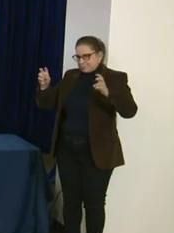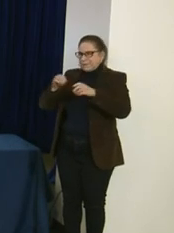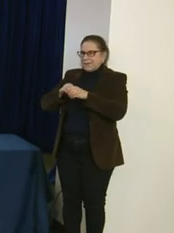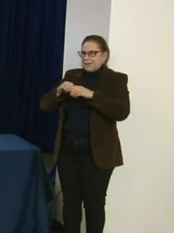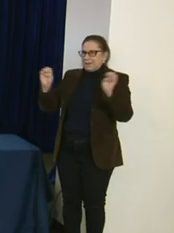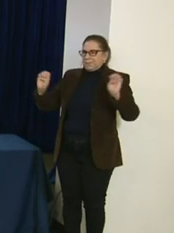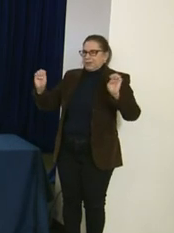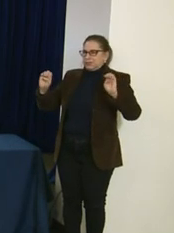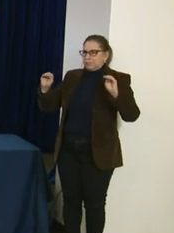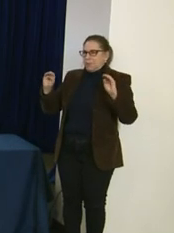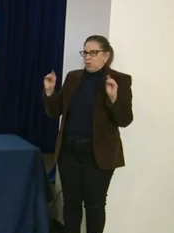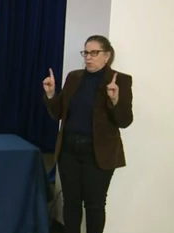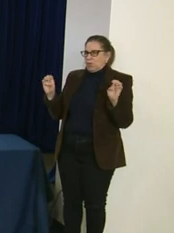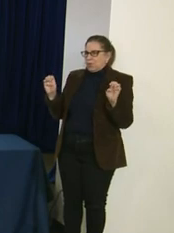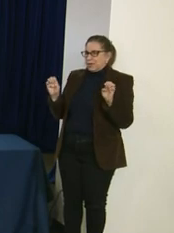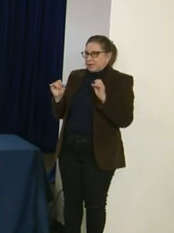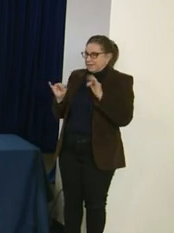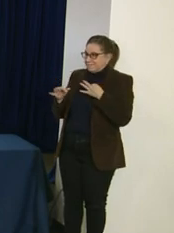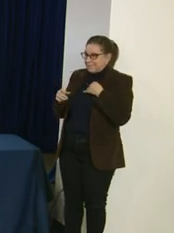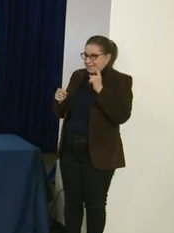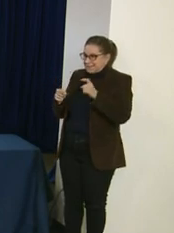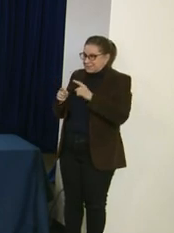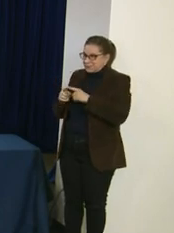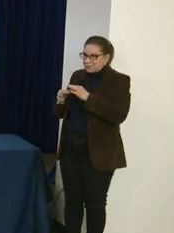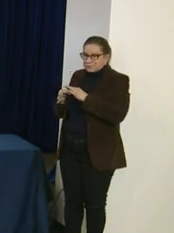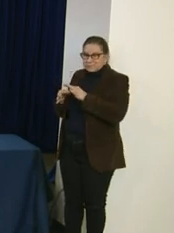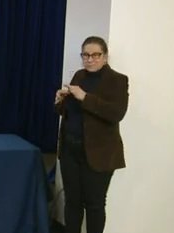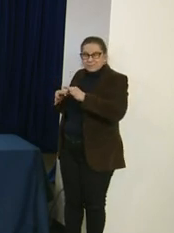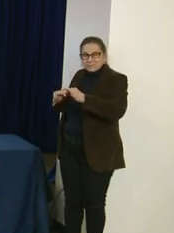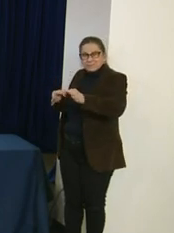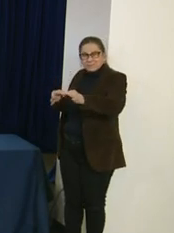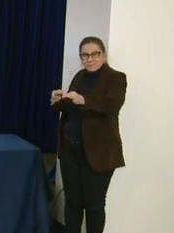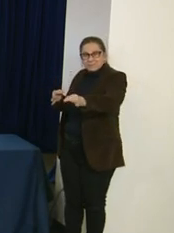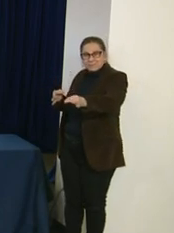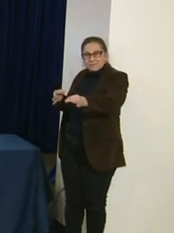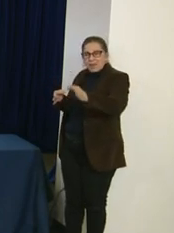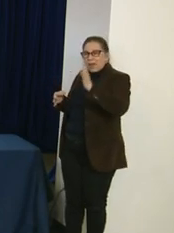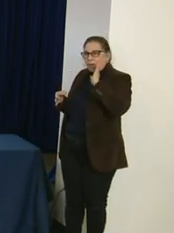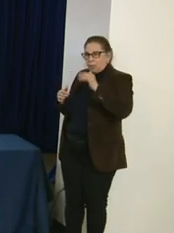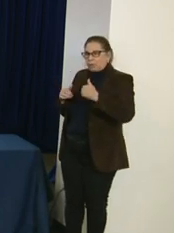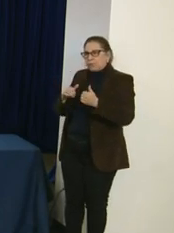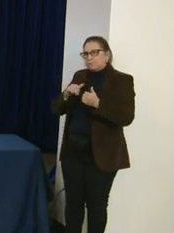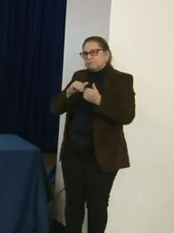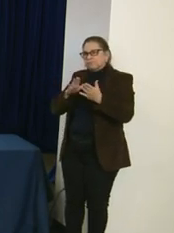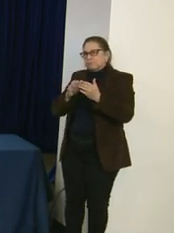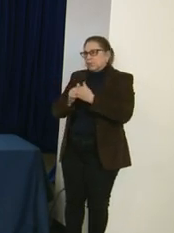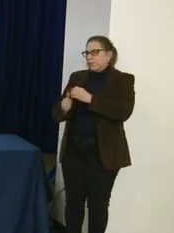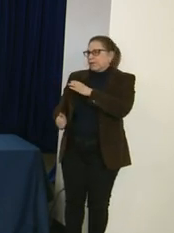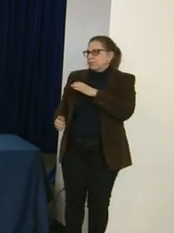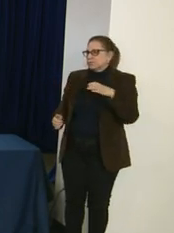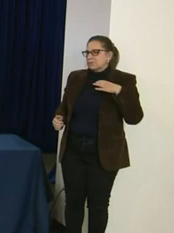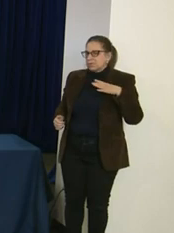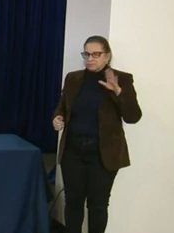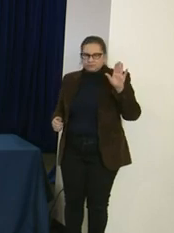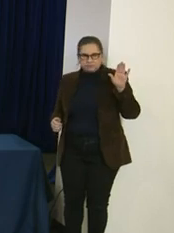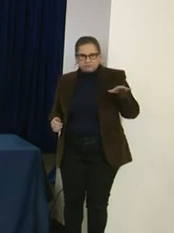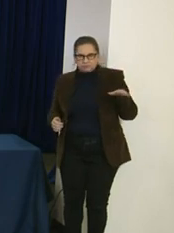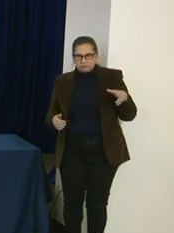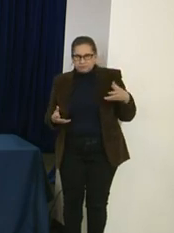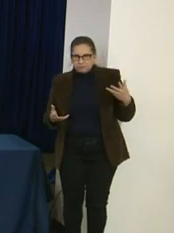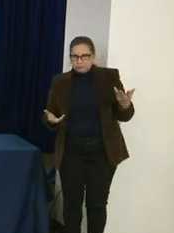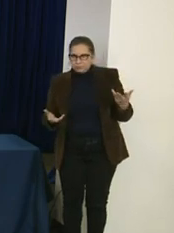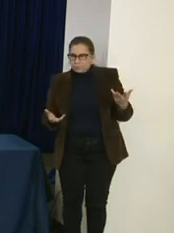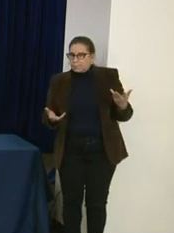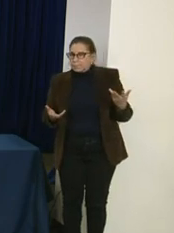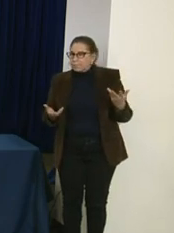to extend the public health emergency period. A lot of what will determine if we remain in a state of